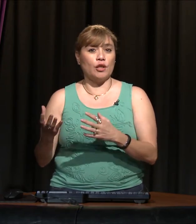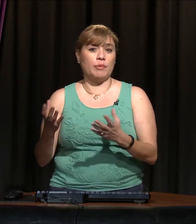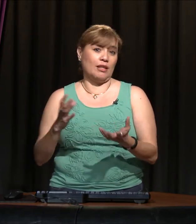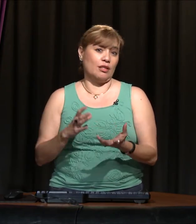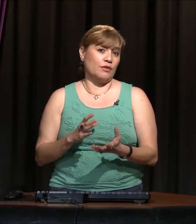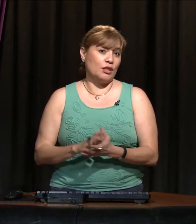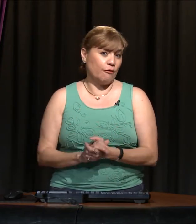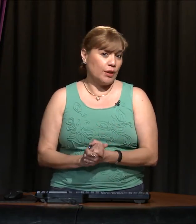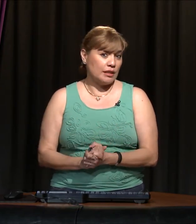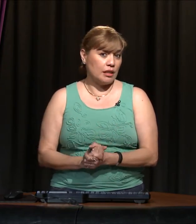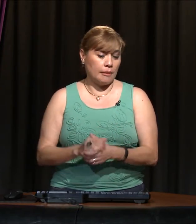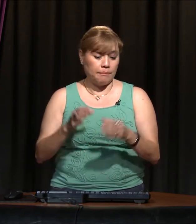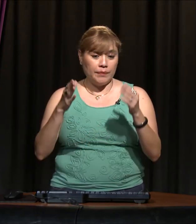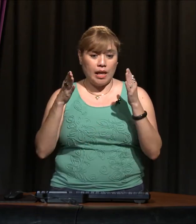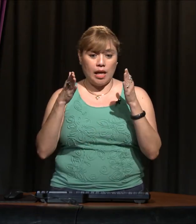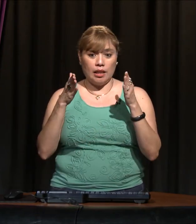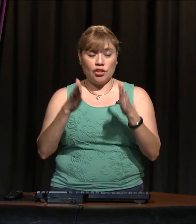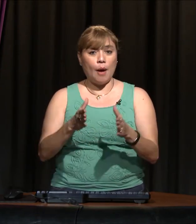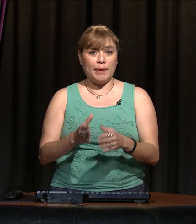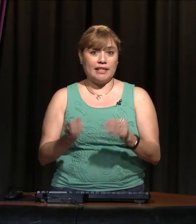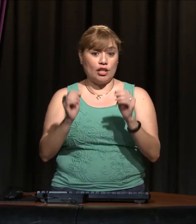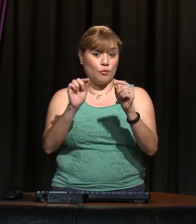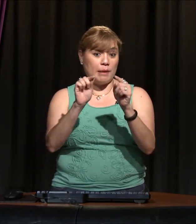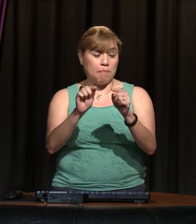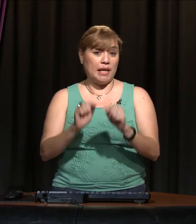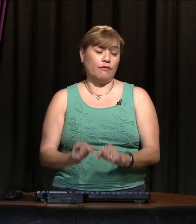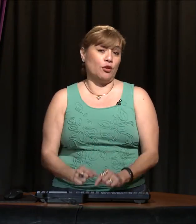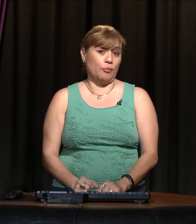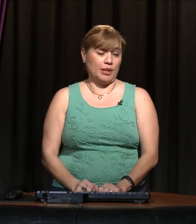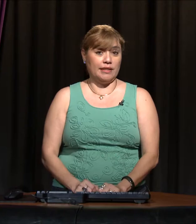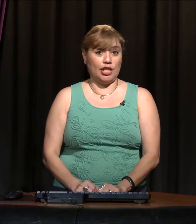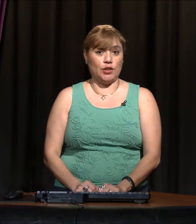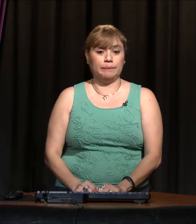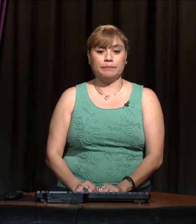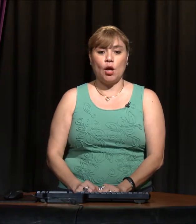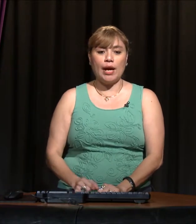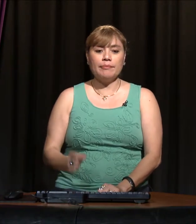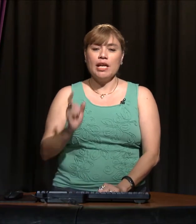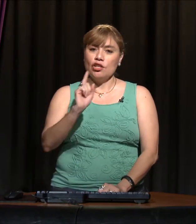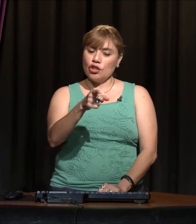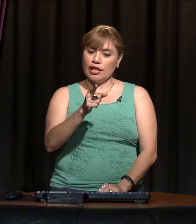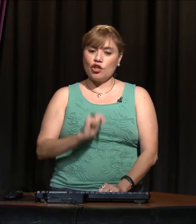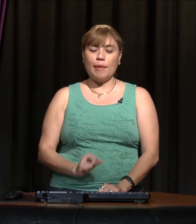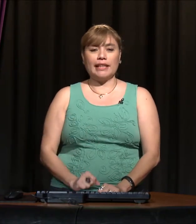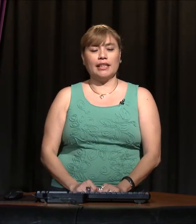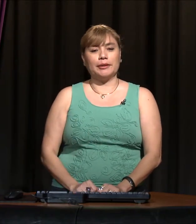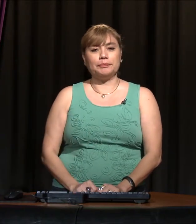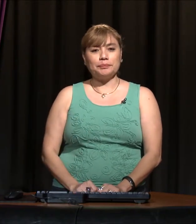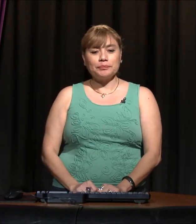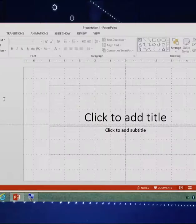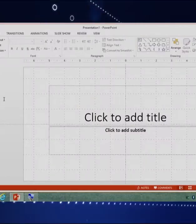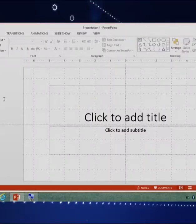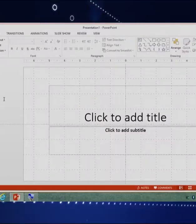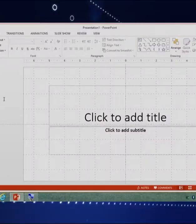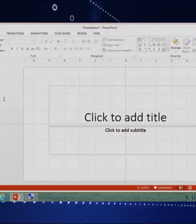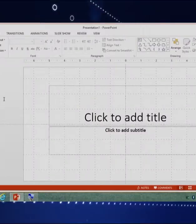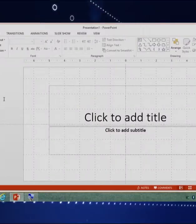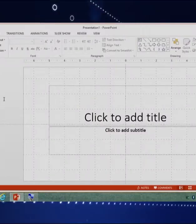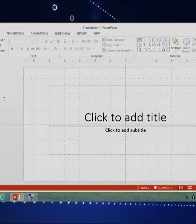because of the different topics that you may pick for your presentation. Okay? So let's go back in here. So now we are